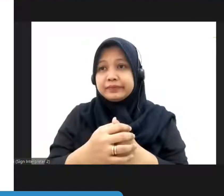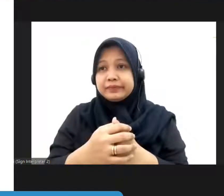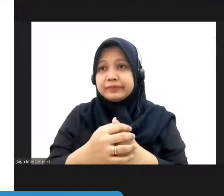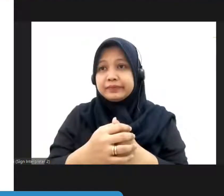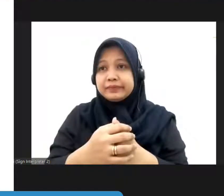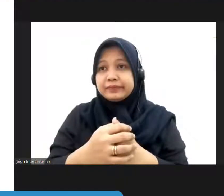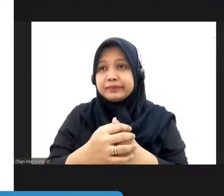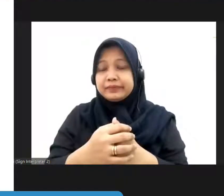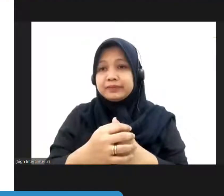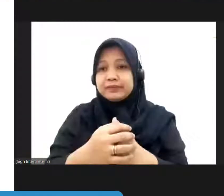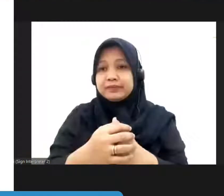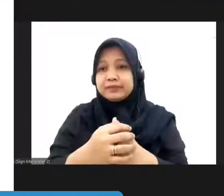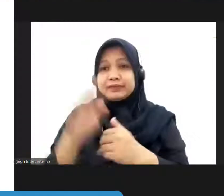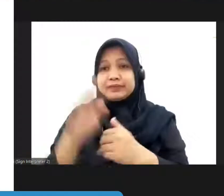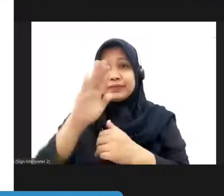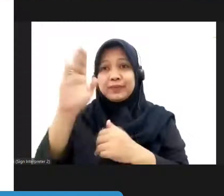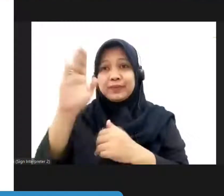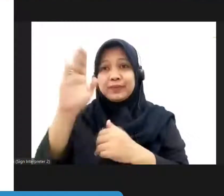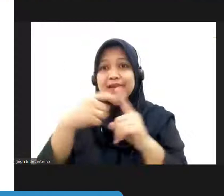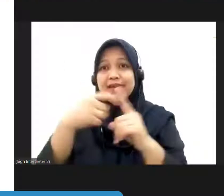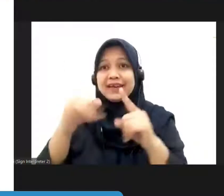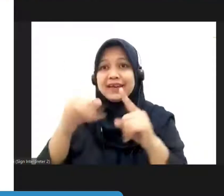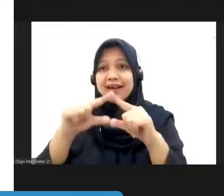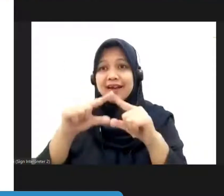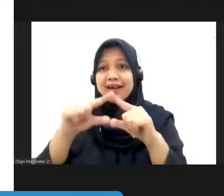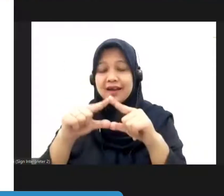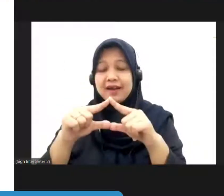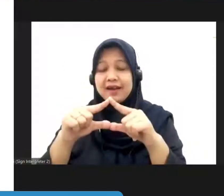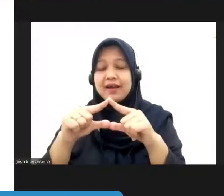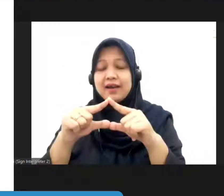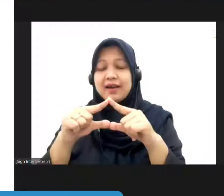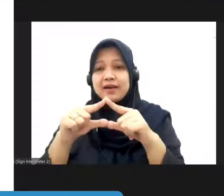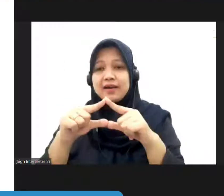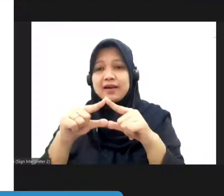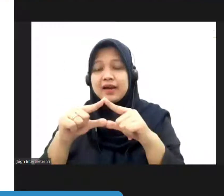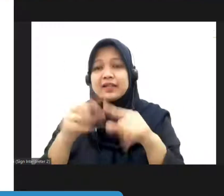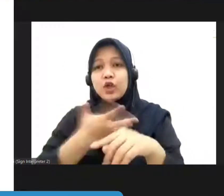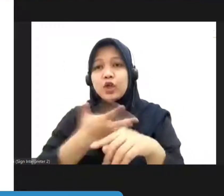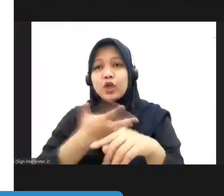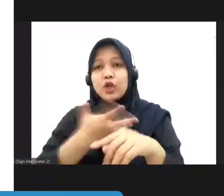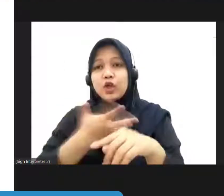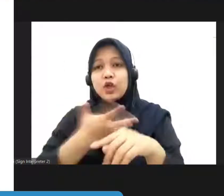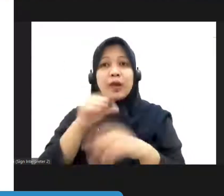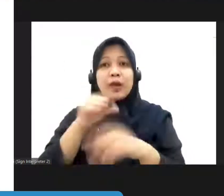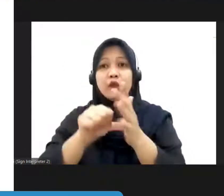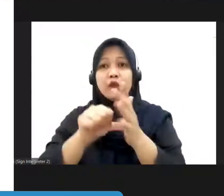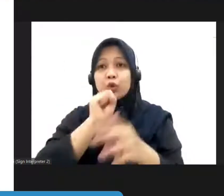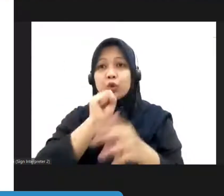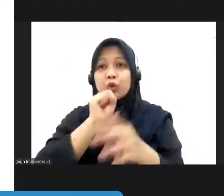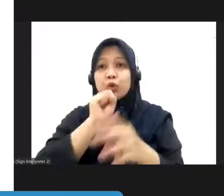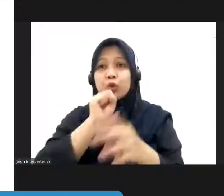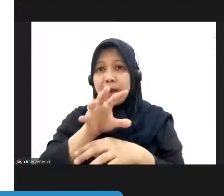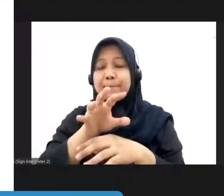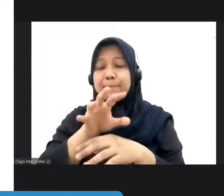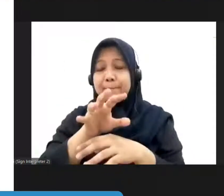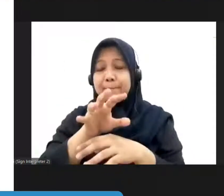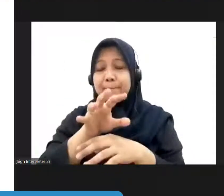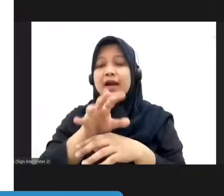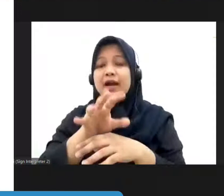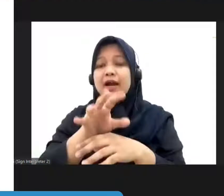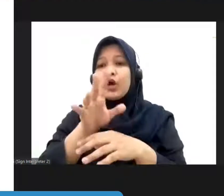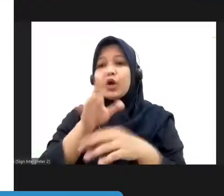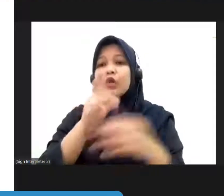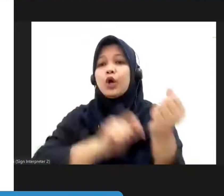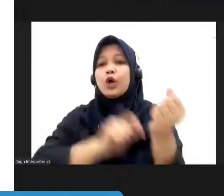Hi, Kaya. I can kind of try to answer that, because we have responded to